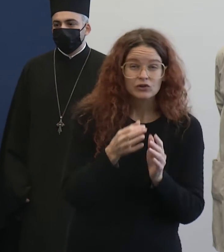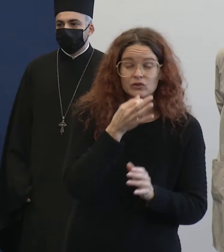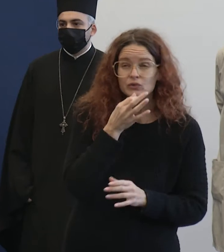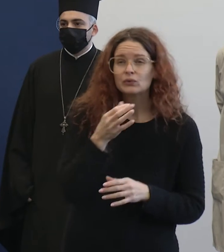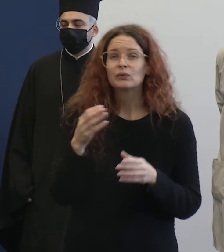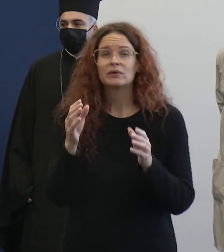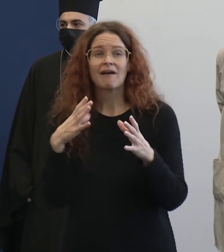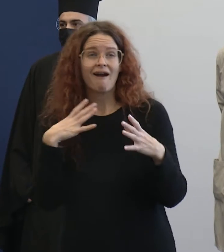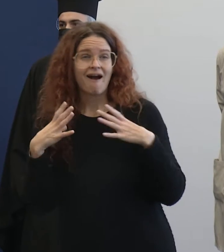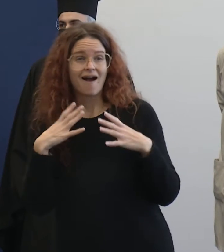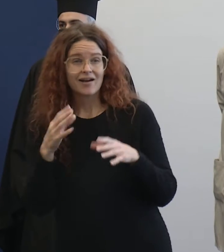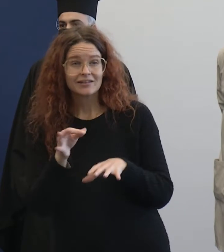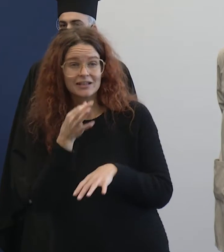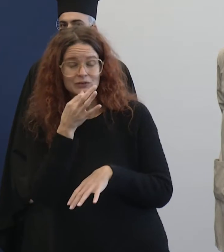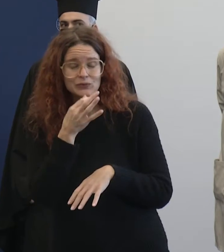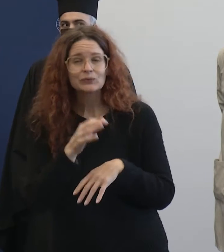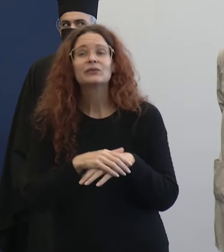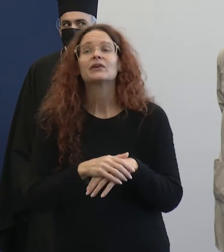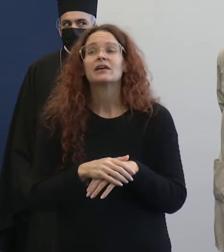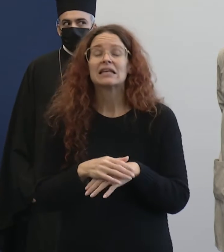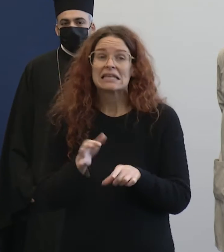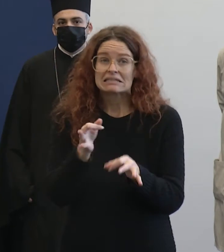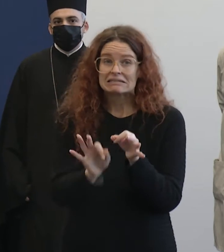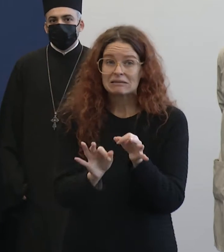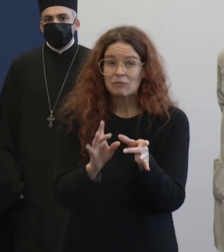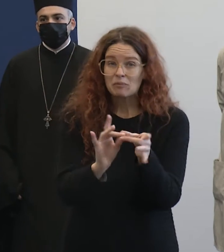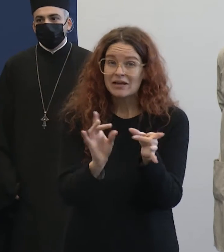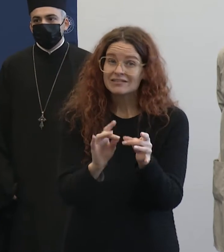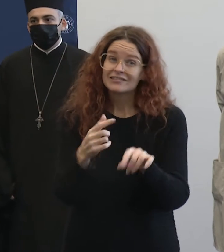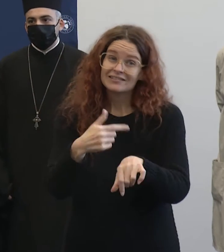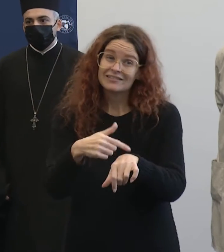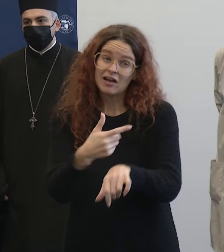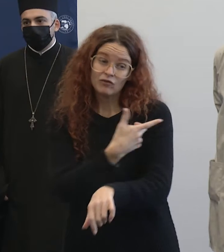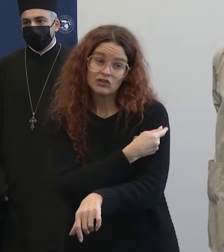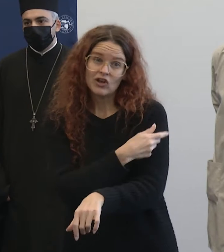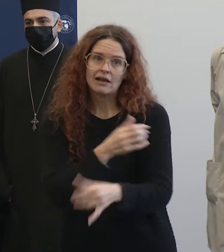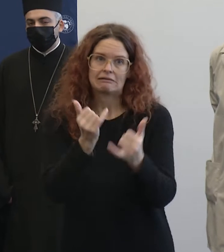coming together with one simple message. Time to get your shot is